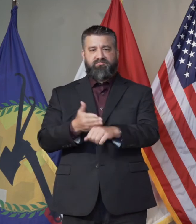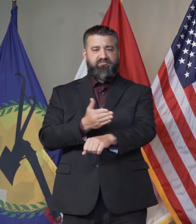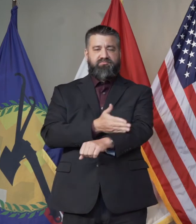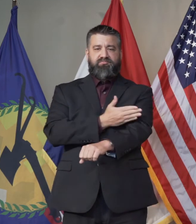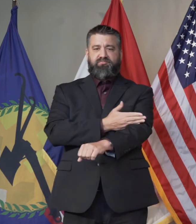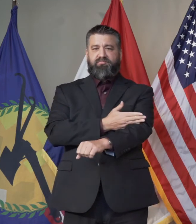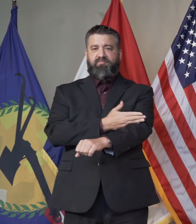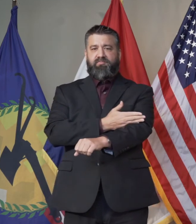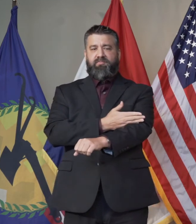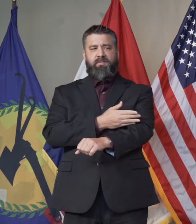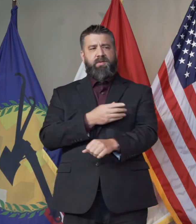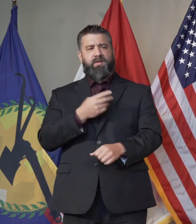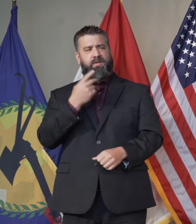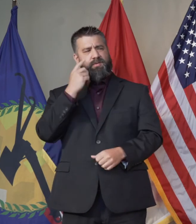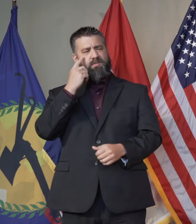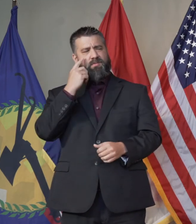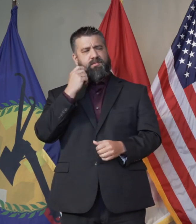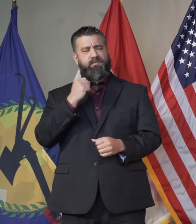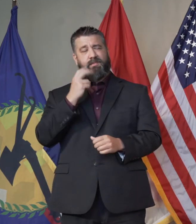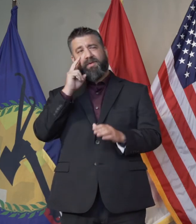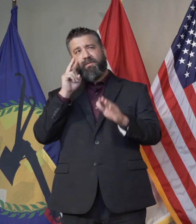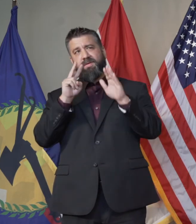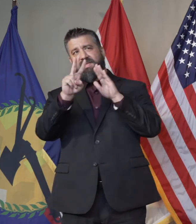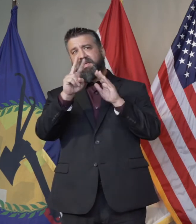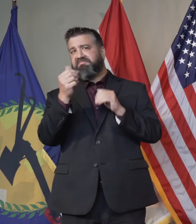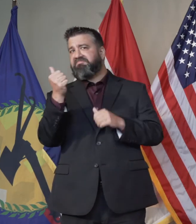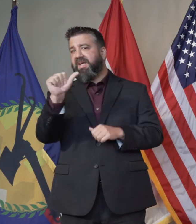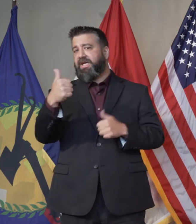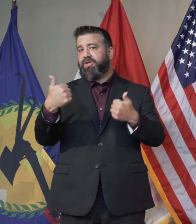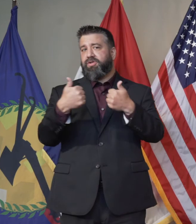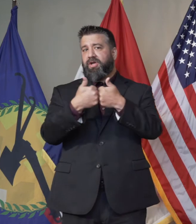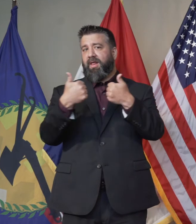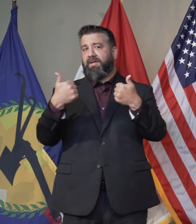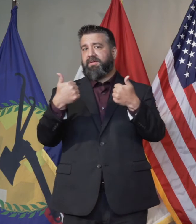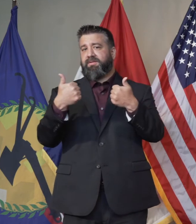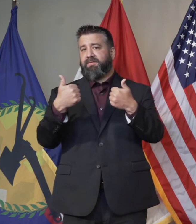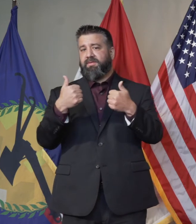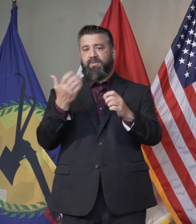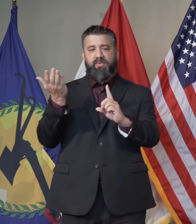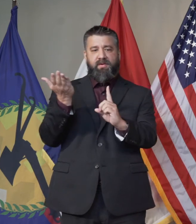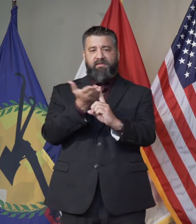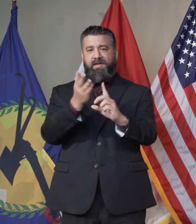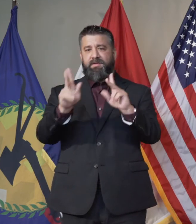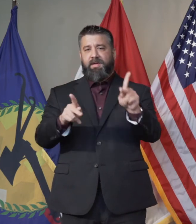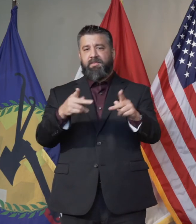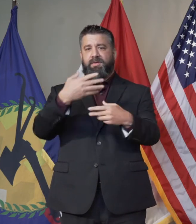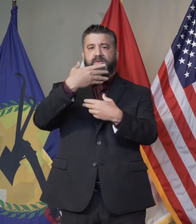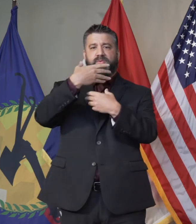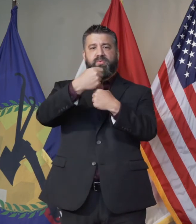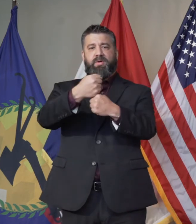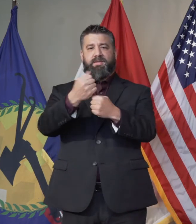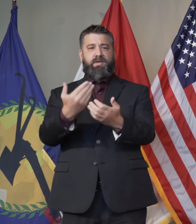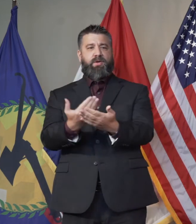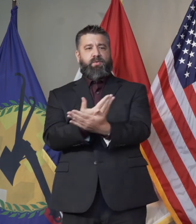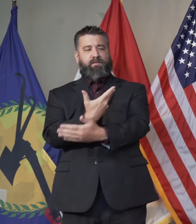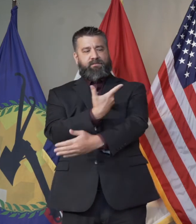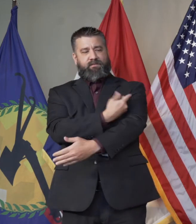pandemic. Do you foresee any challenges with convincing people to trust a vaccine